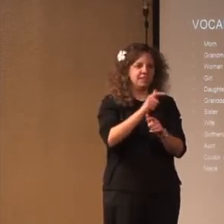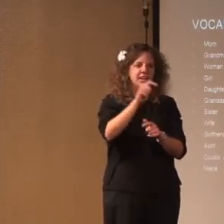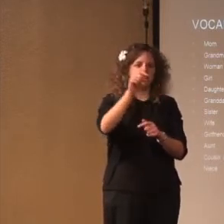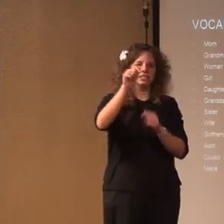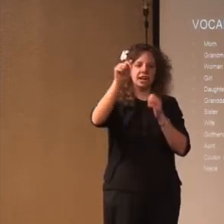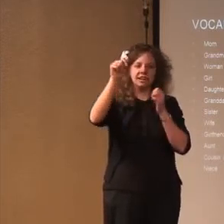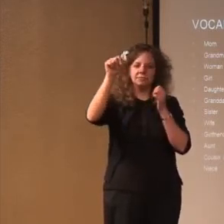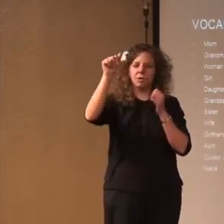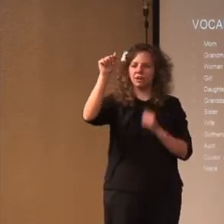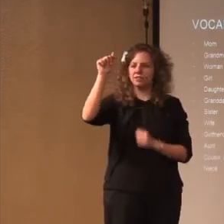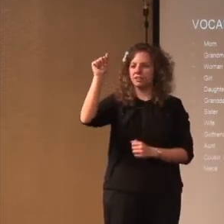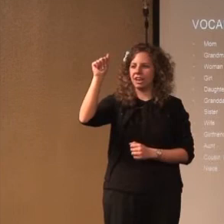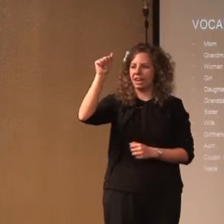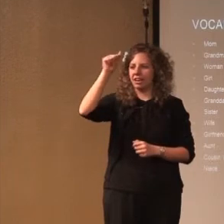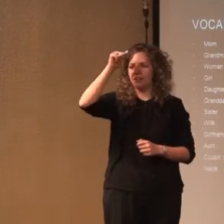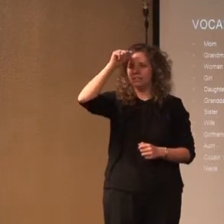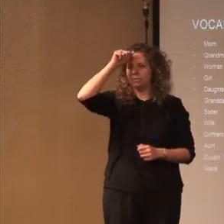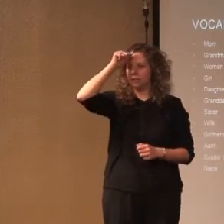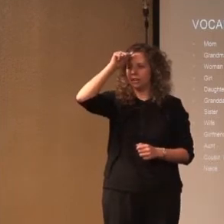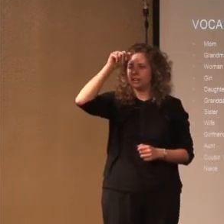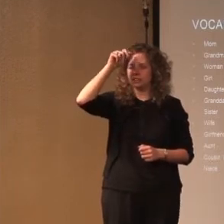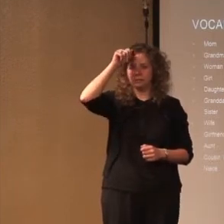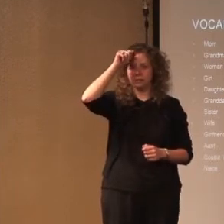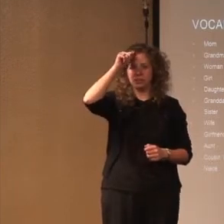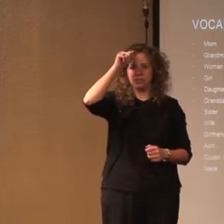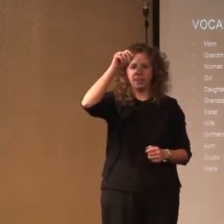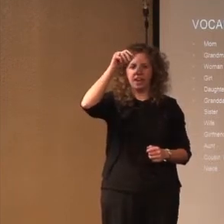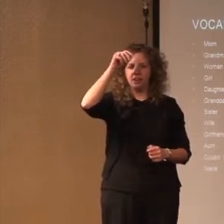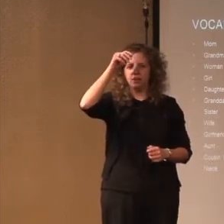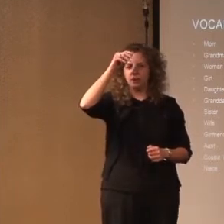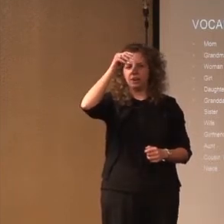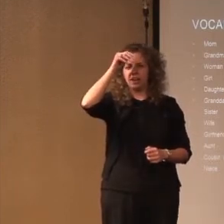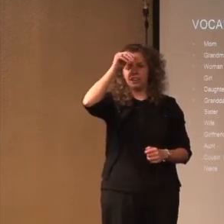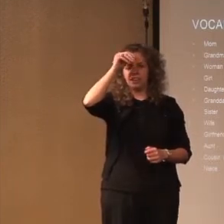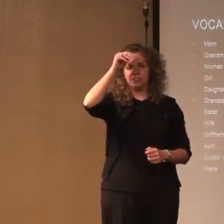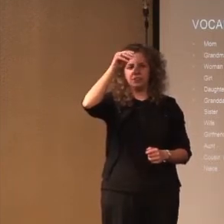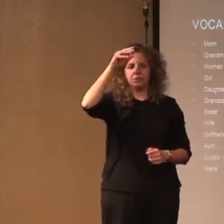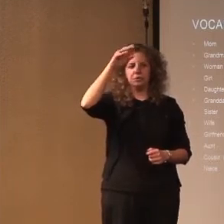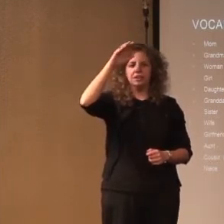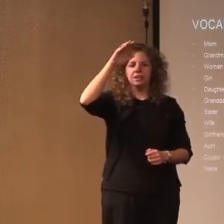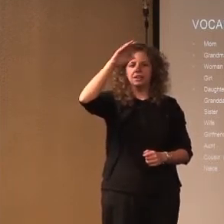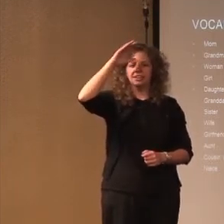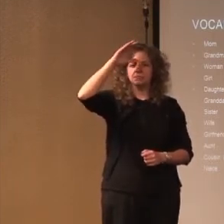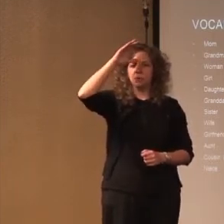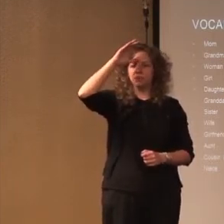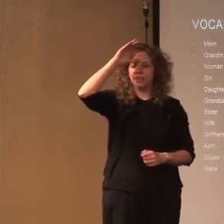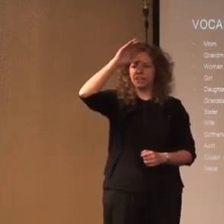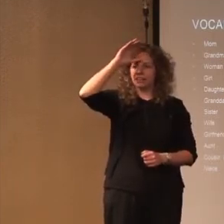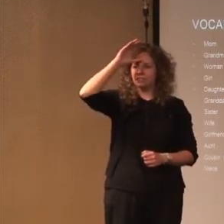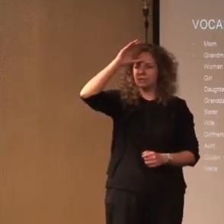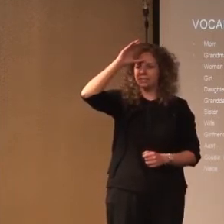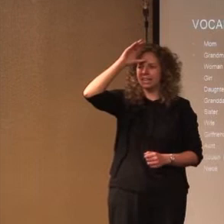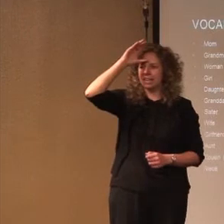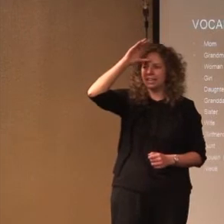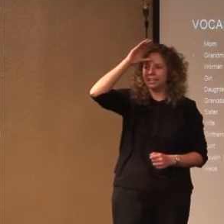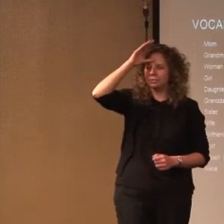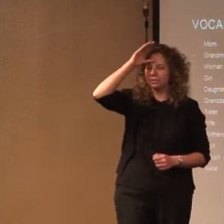Yeah, and it's kind of more of an A, or kind of something more like that. Or kind of like it's more like if you had taken and you had